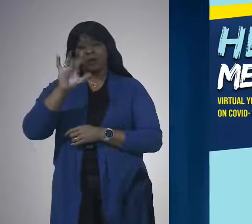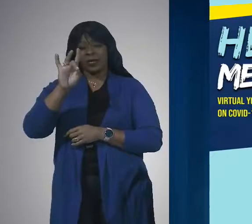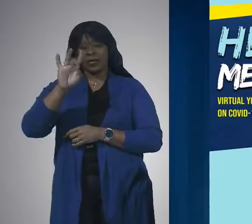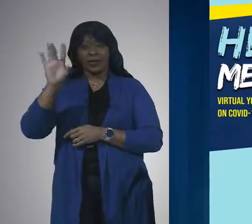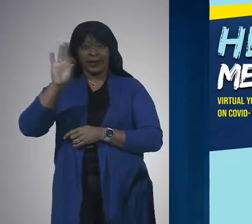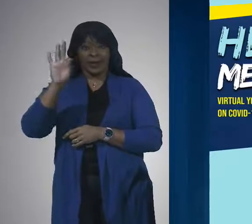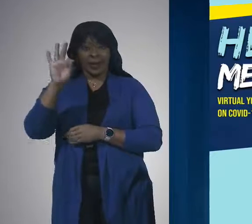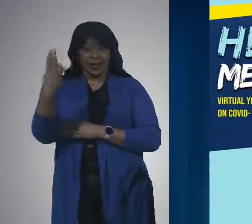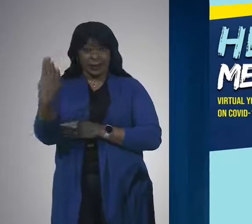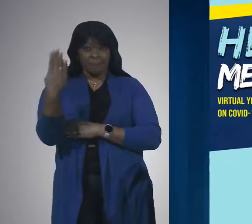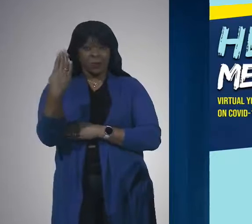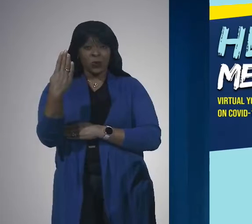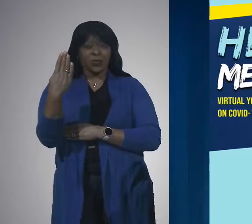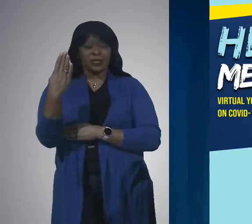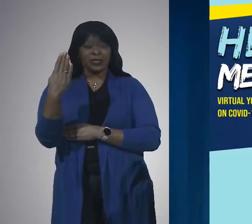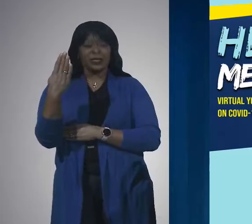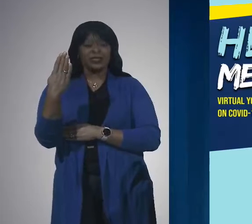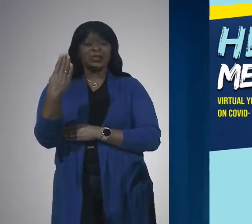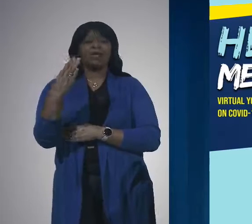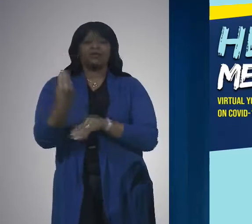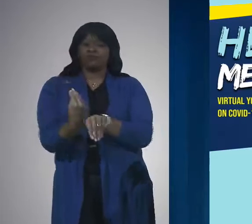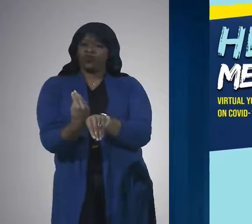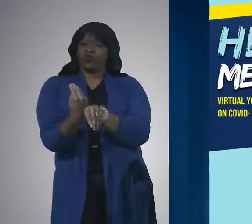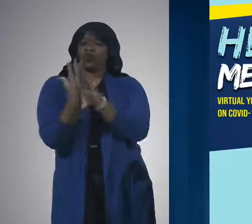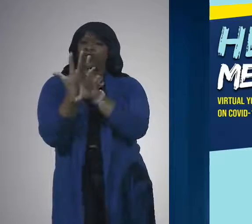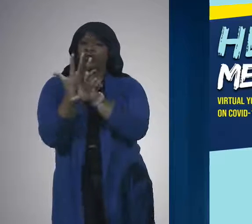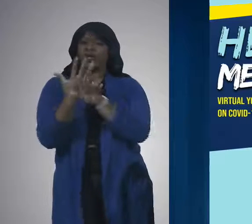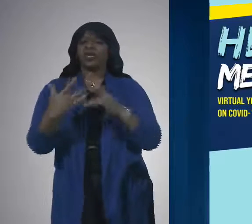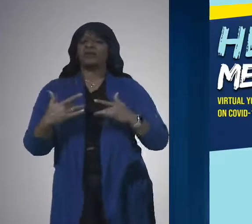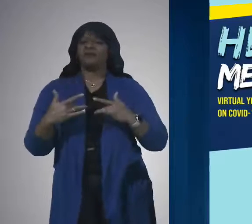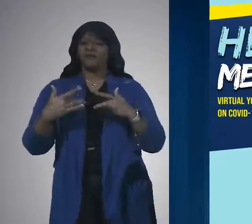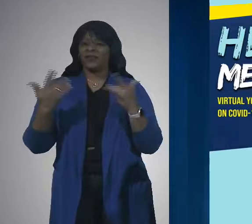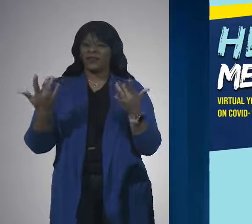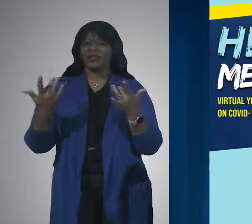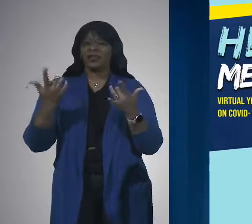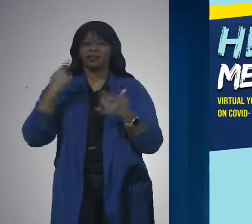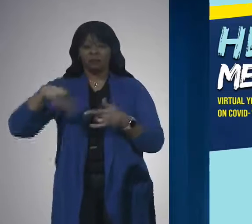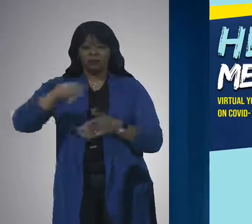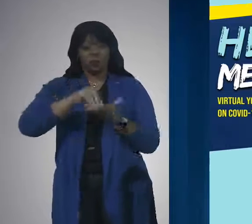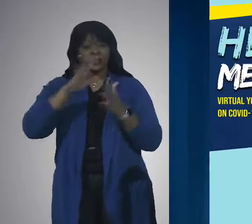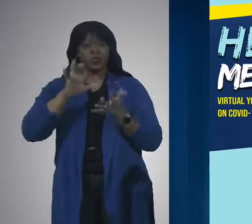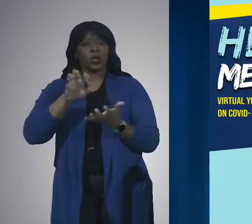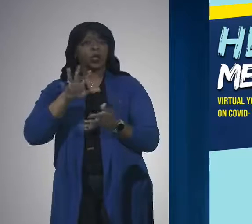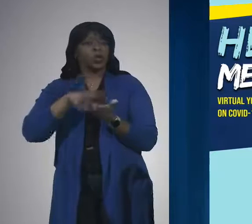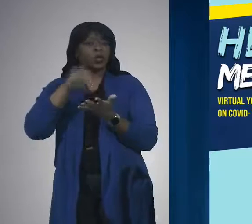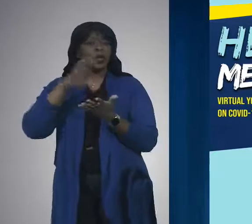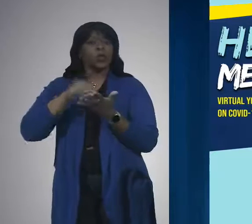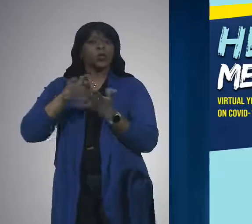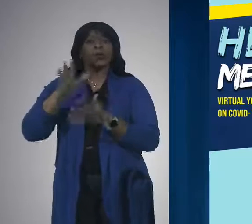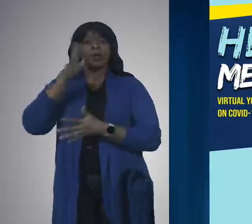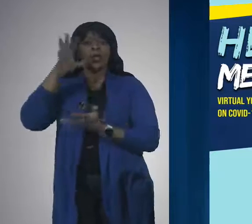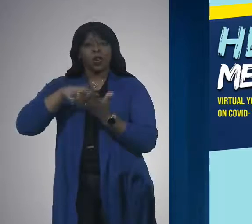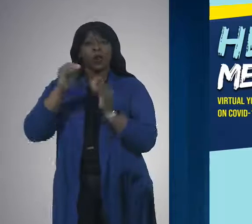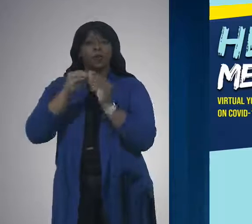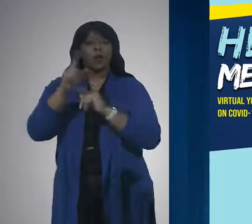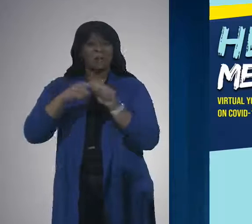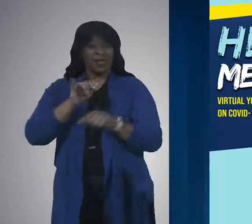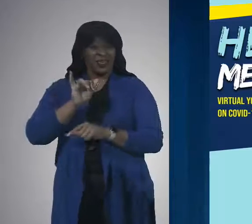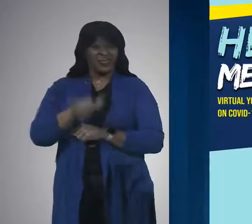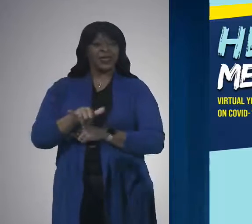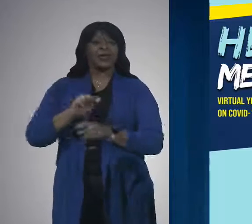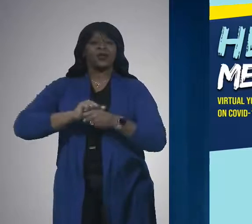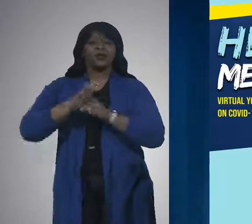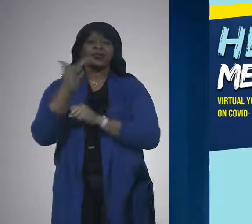in the morning. So it's a virtual platform for students where they can learn, students and their parents can learn more about